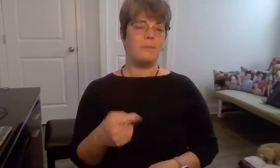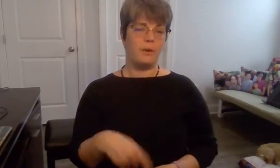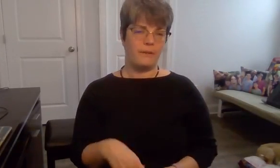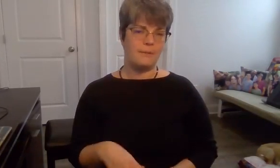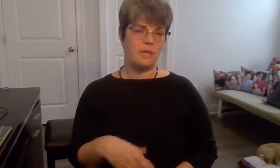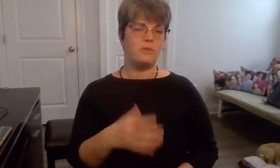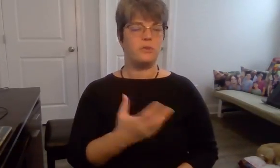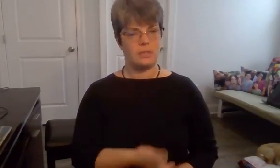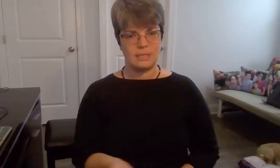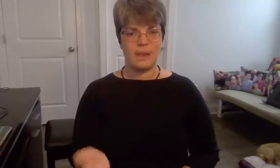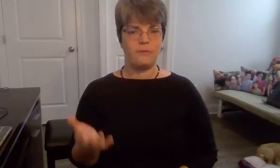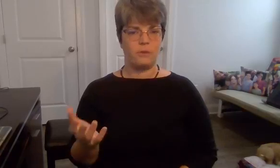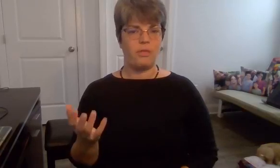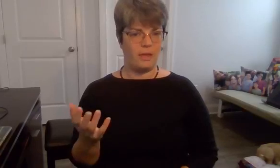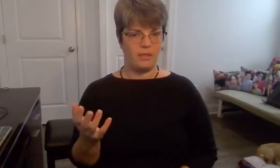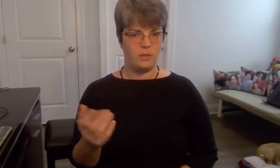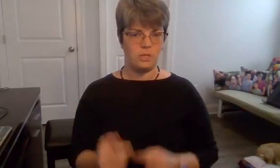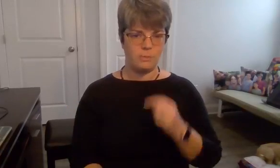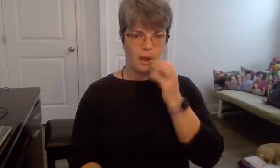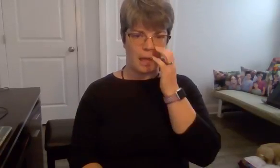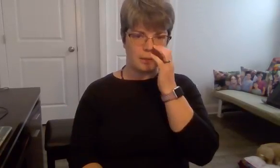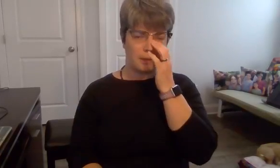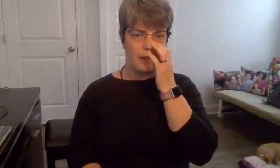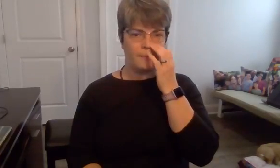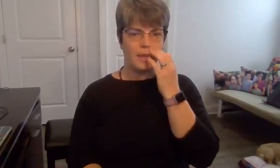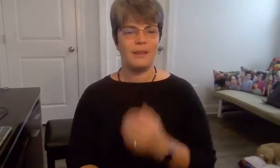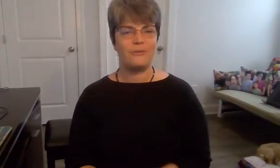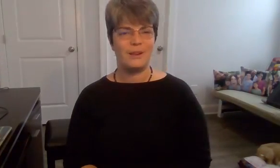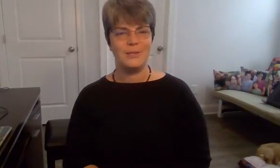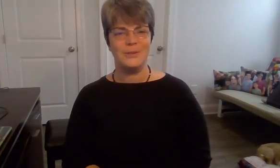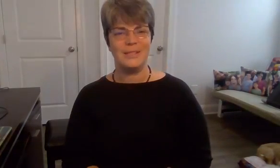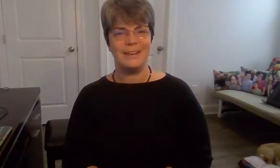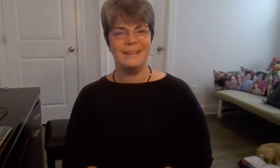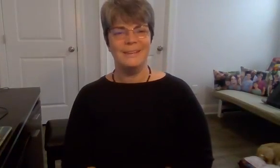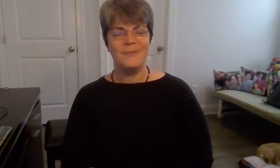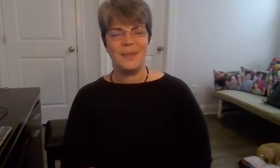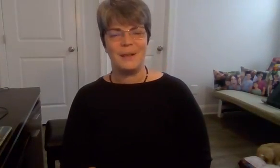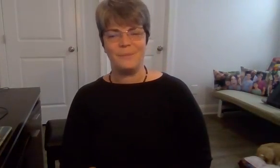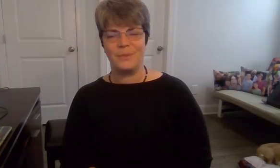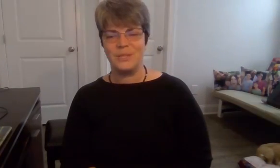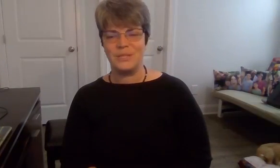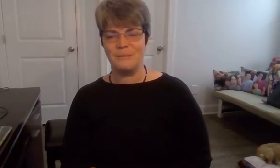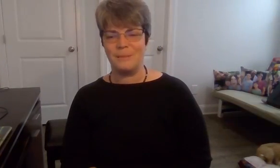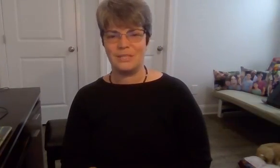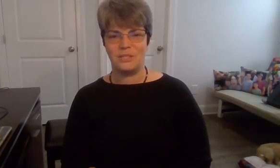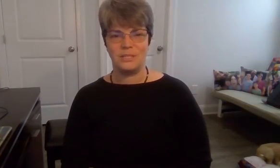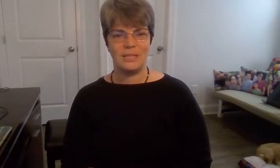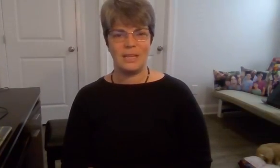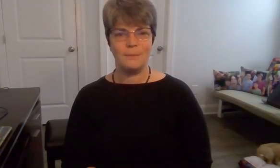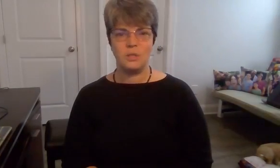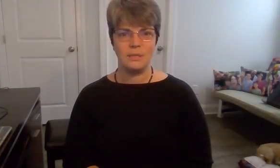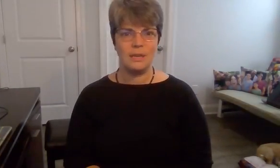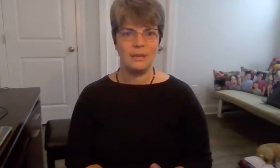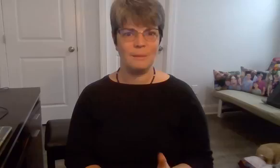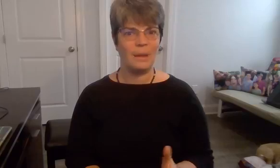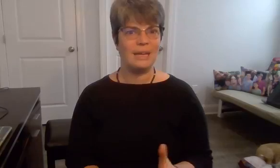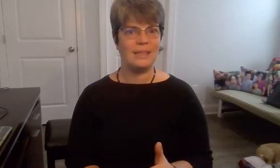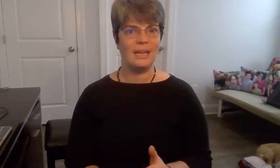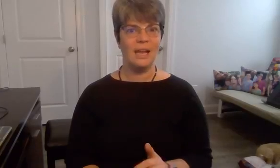perfect time to introduce the sign for the thing that you just brought out. So I had a friend who said, she sent me a message and said, I'm so excited about the blanket thing. I